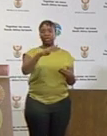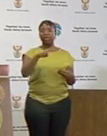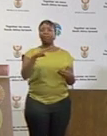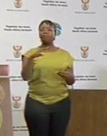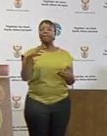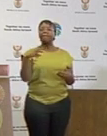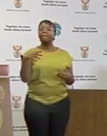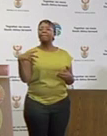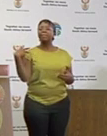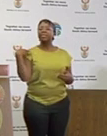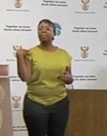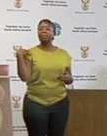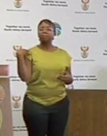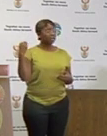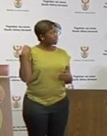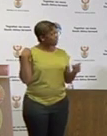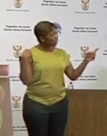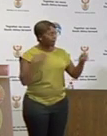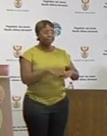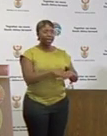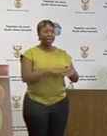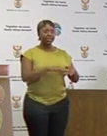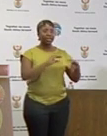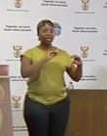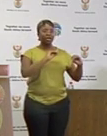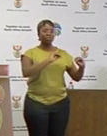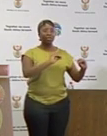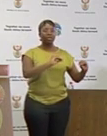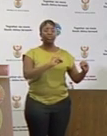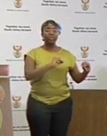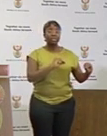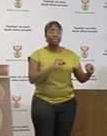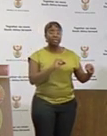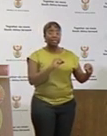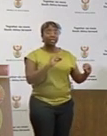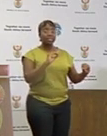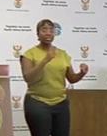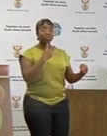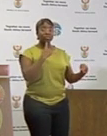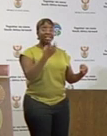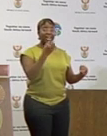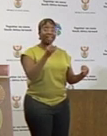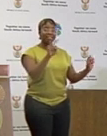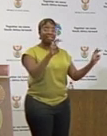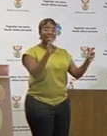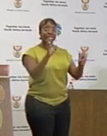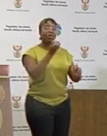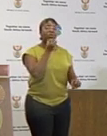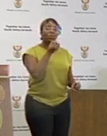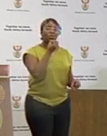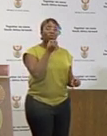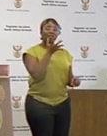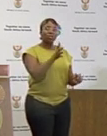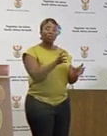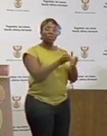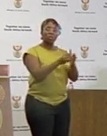Basic Education, Minister Mucheka, please. Minister, at the previous briefing, there was this issue of nutrition for your